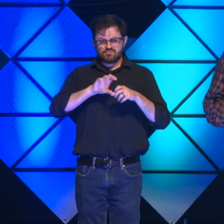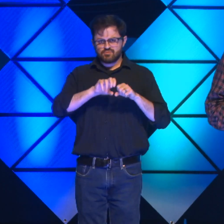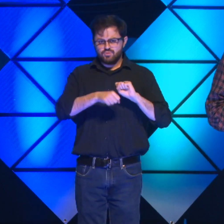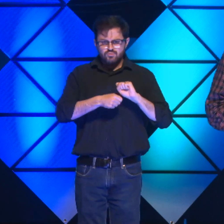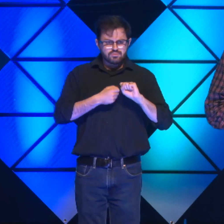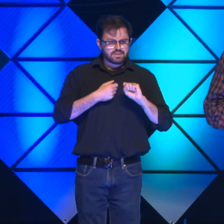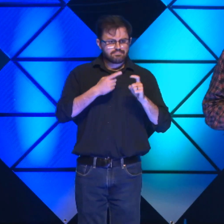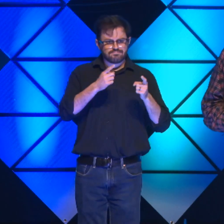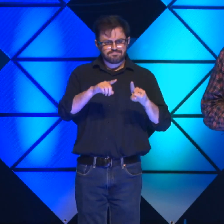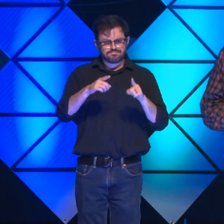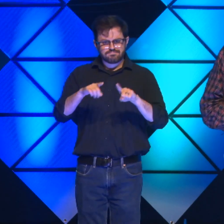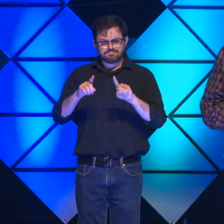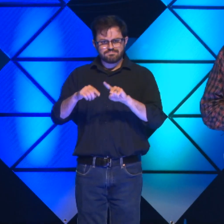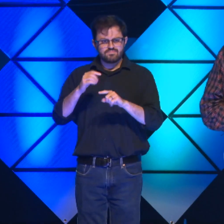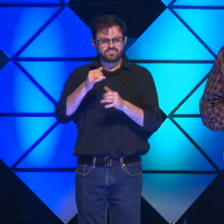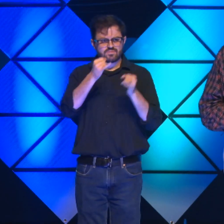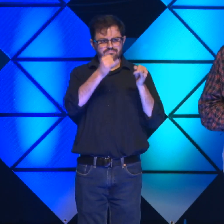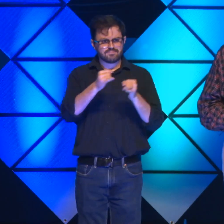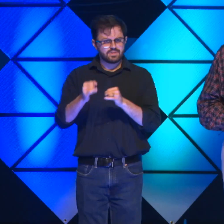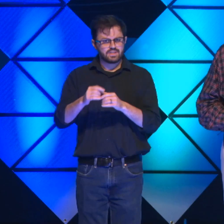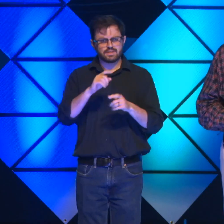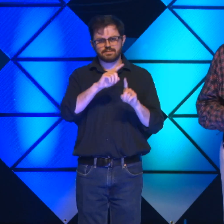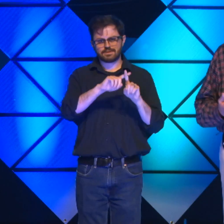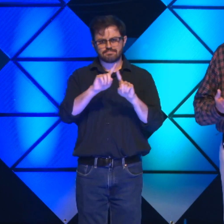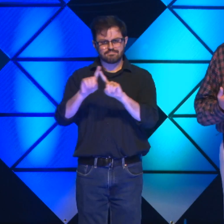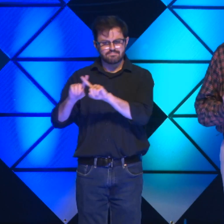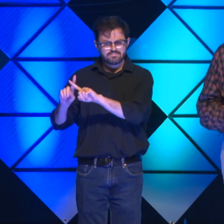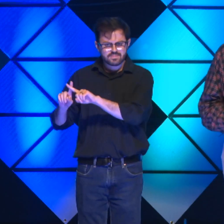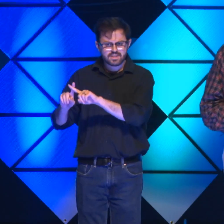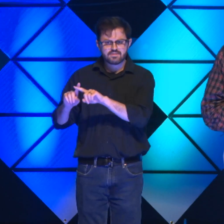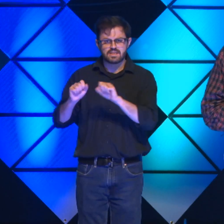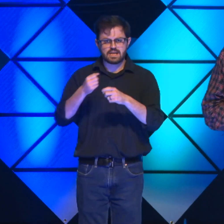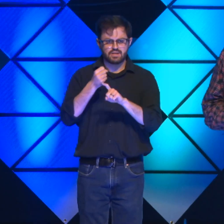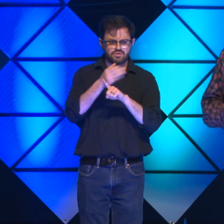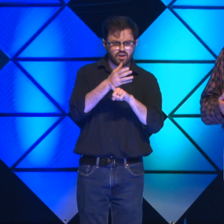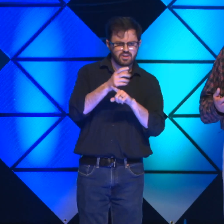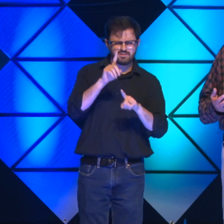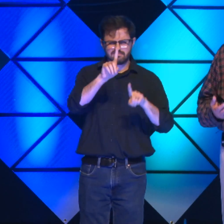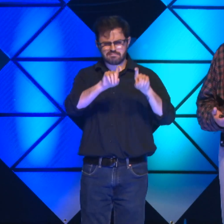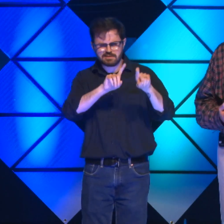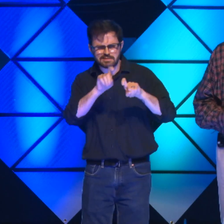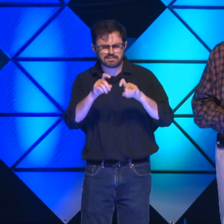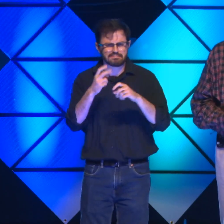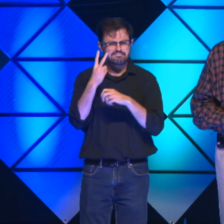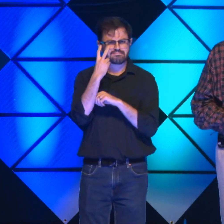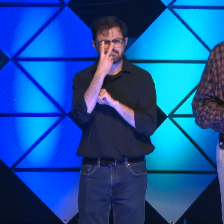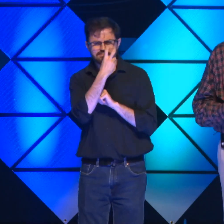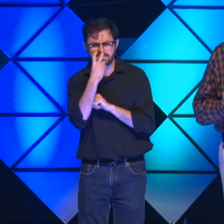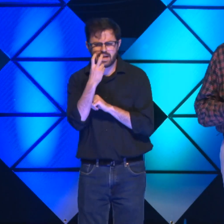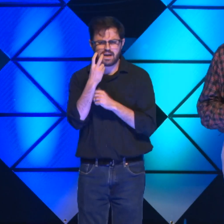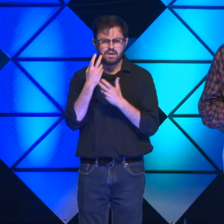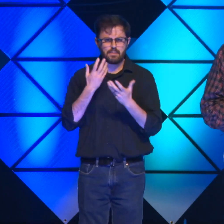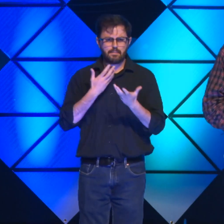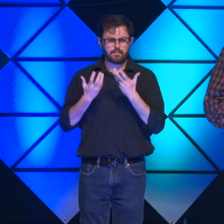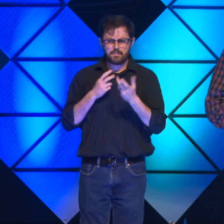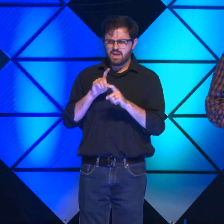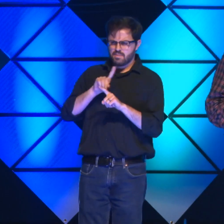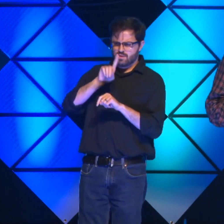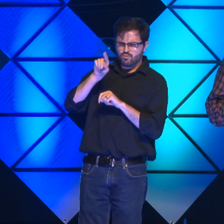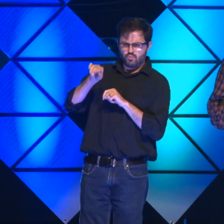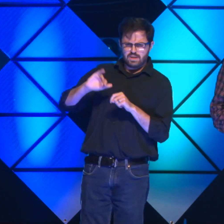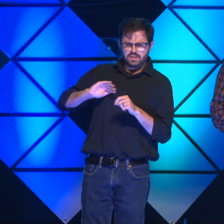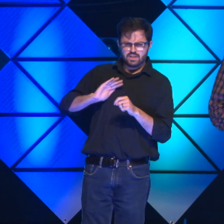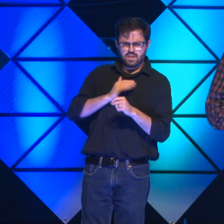cause questioning and doubt. There may even be questions about the fundamental beliefs that shaped our